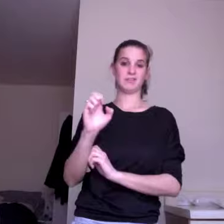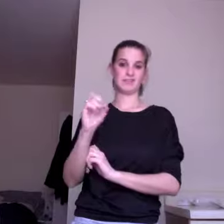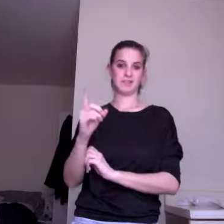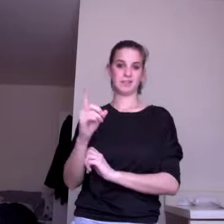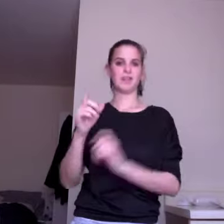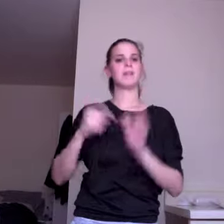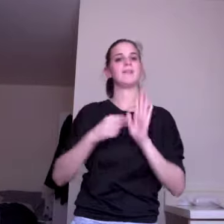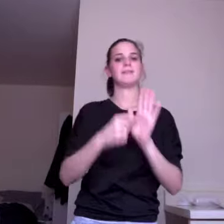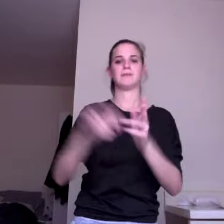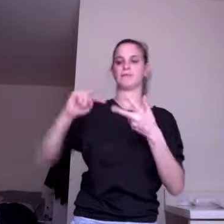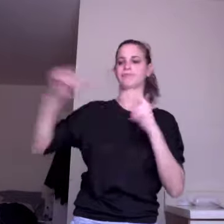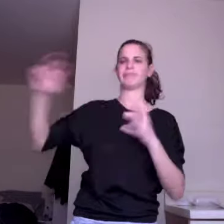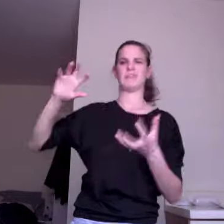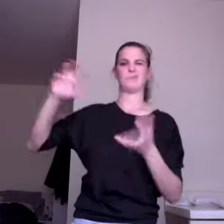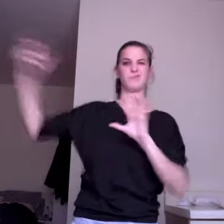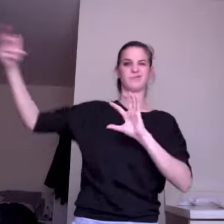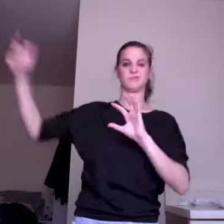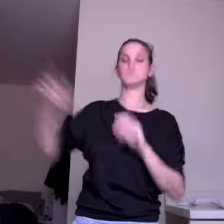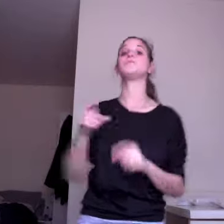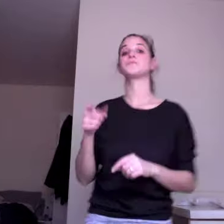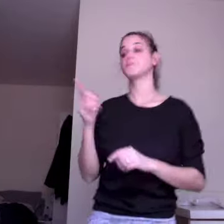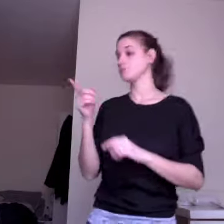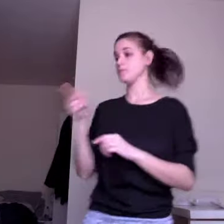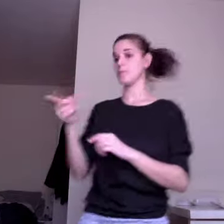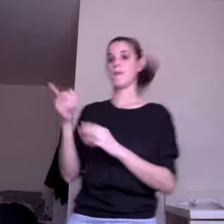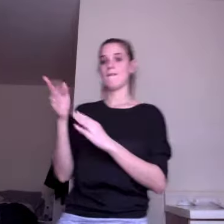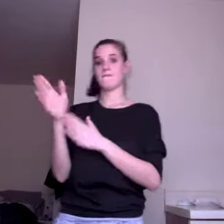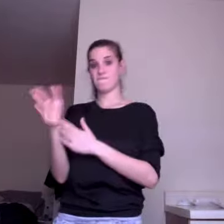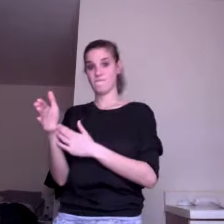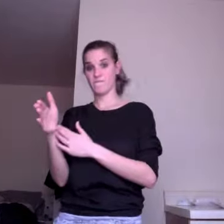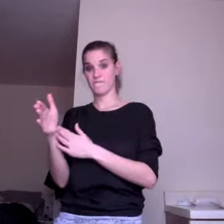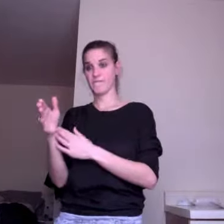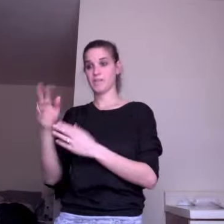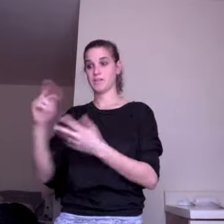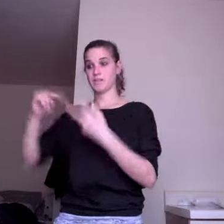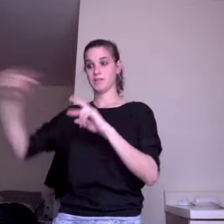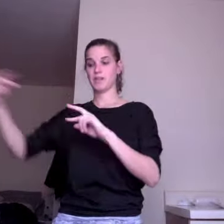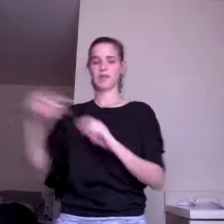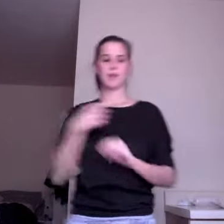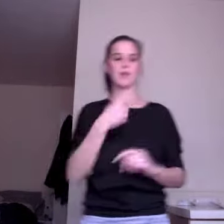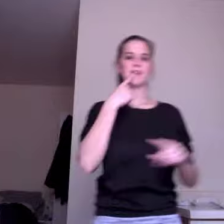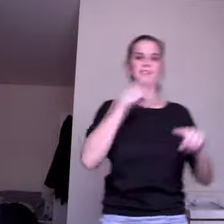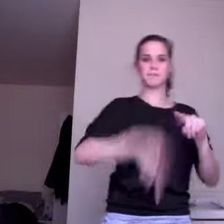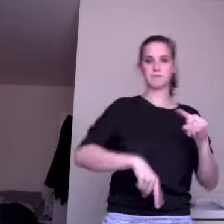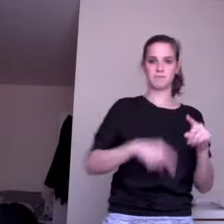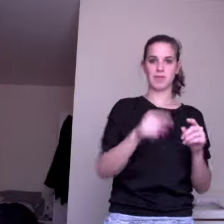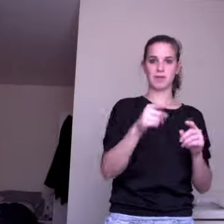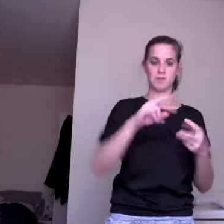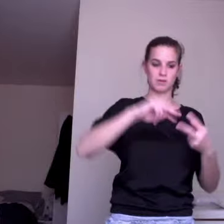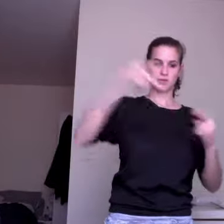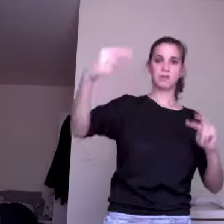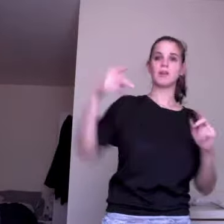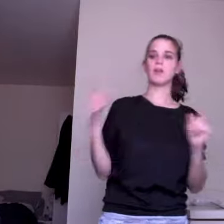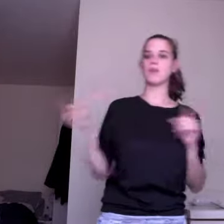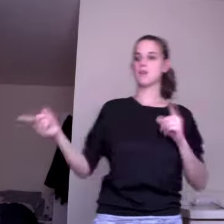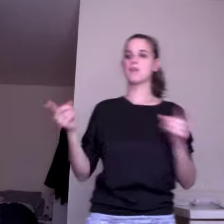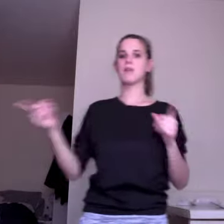fish and putting it into the DNA of a tomato. Yuck. Don't get me wrong. I like fish and tomatoes, but this is just